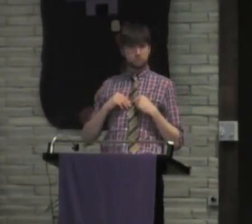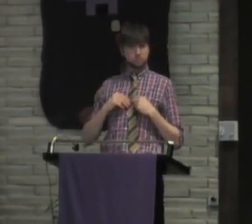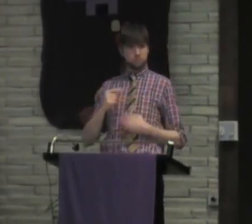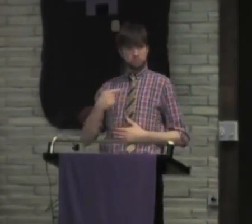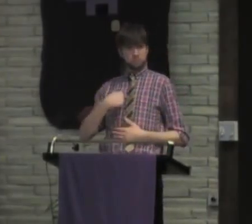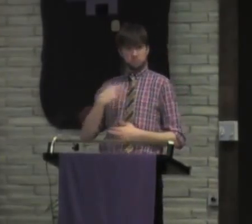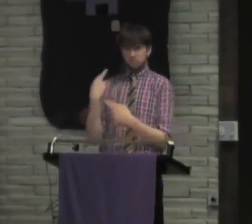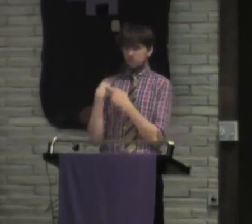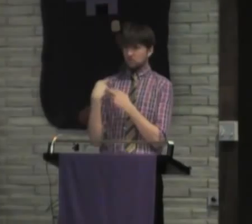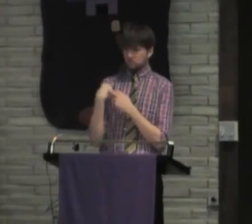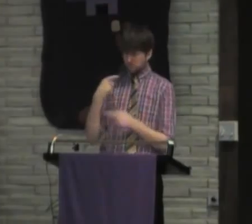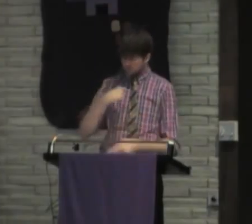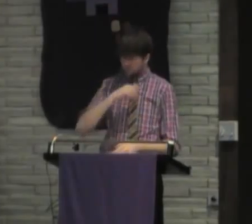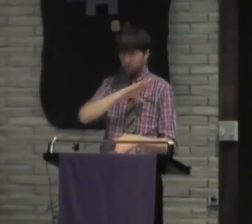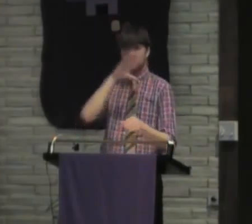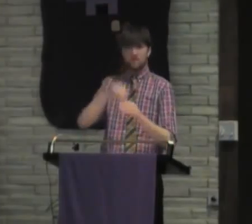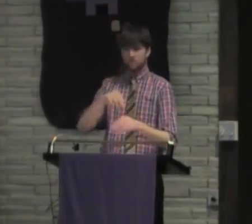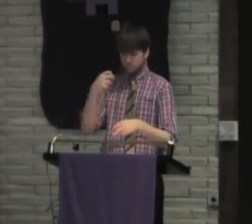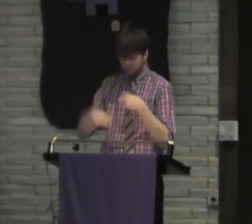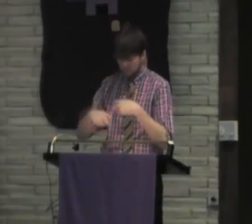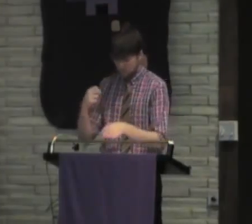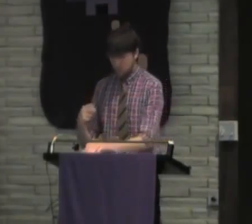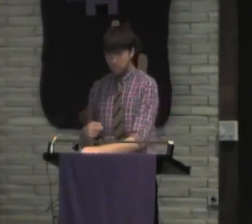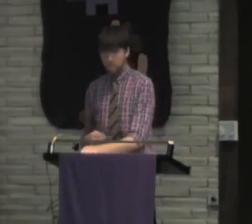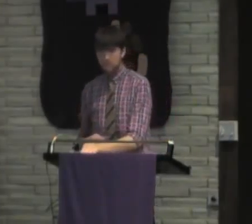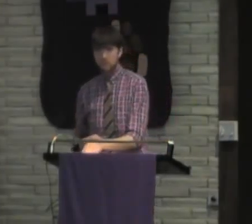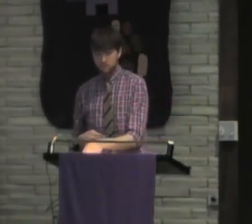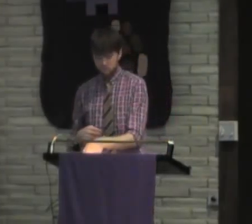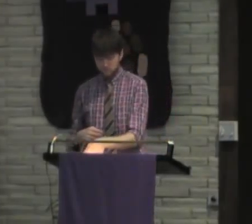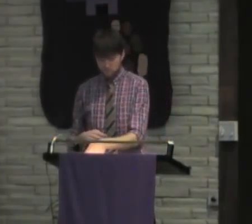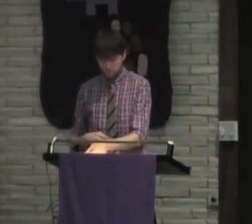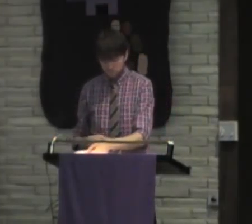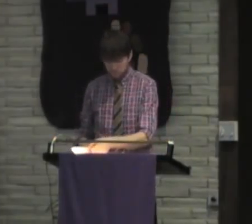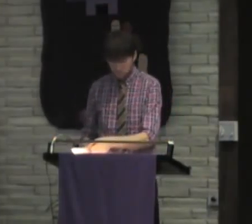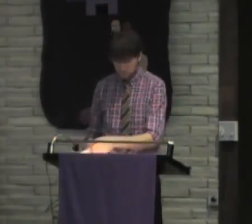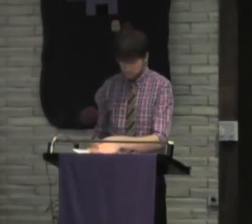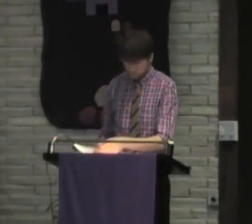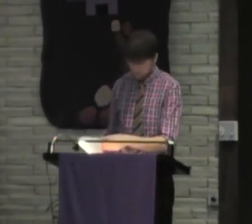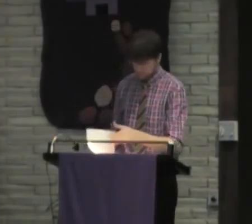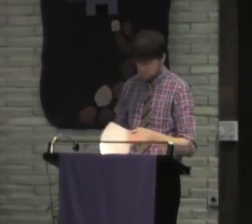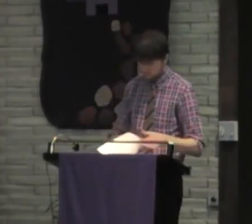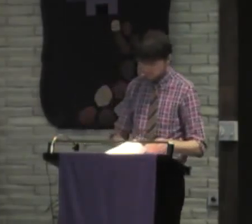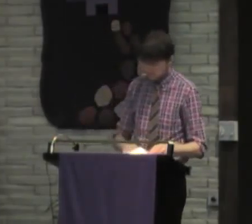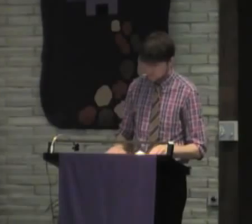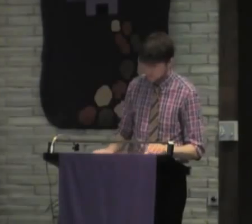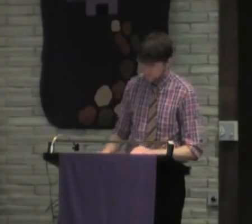family. He's owning it. That he was a part of the problem.